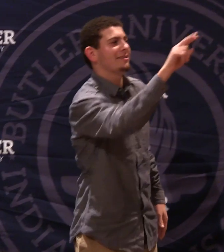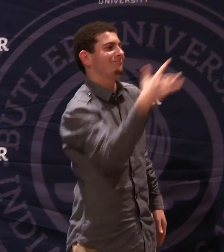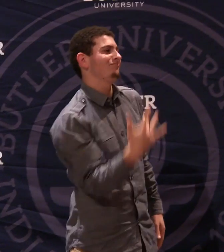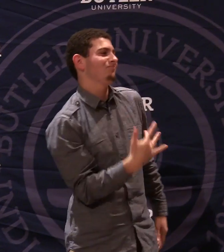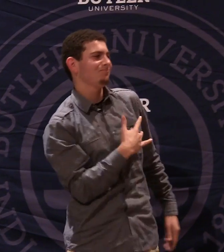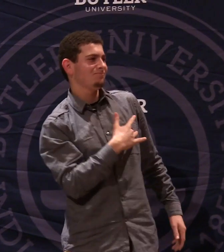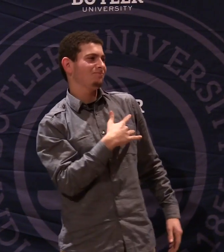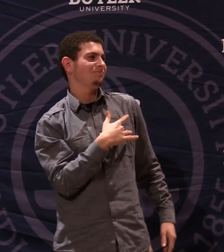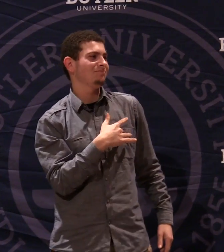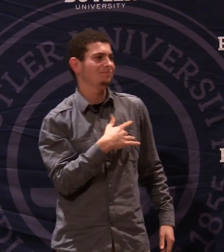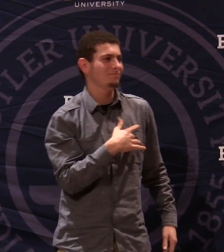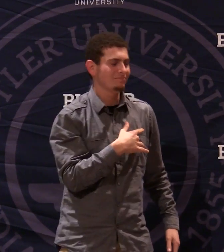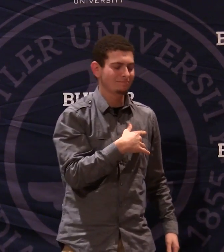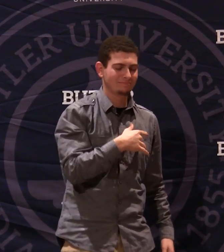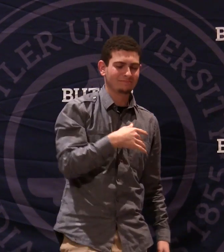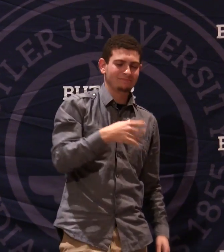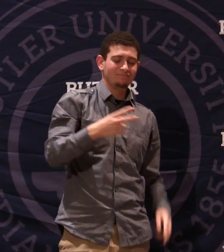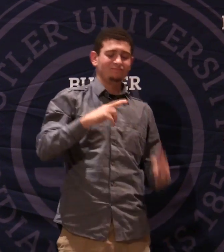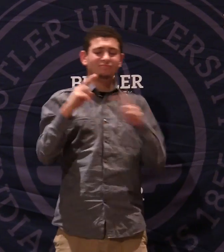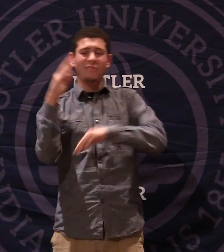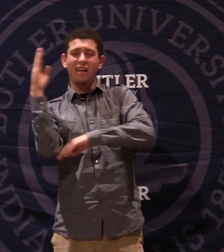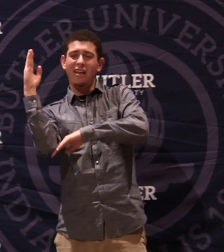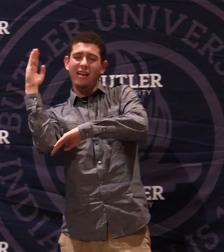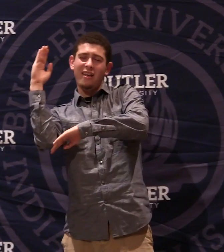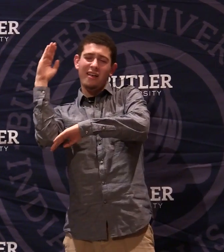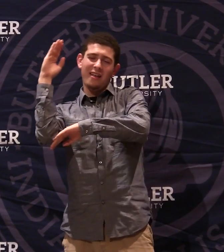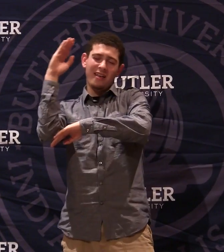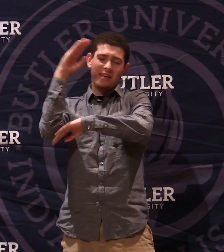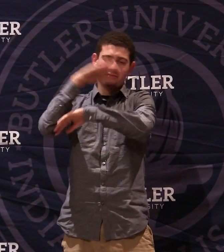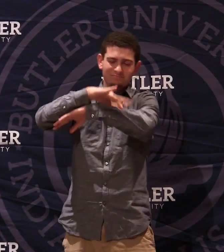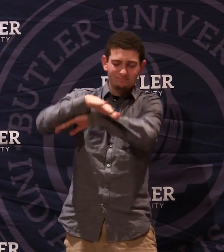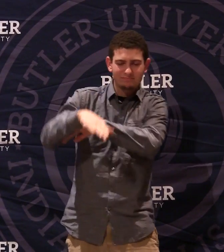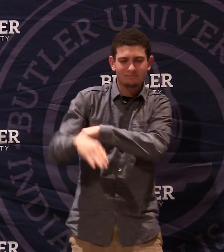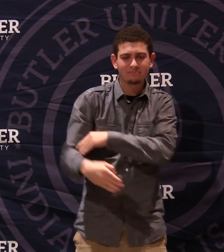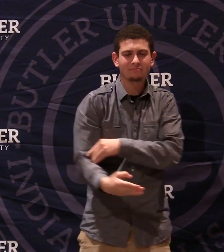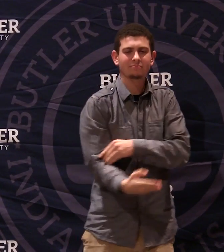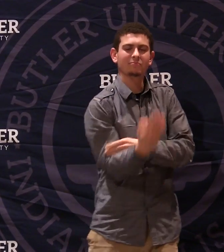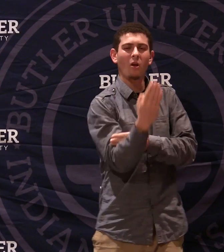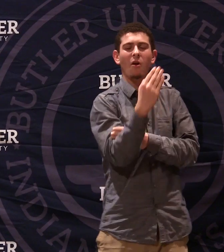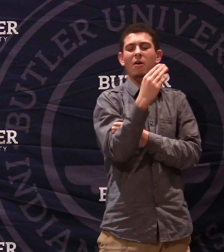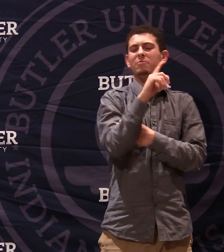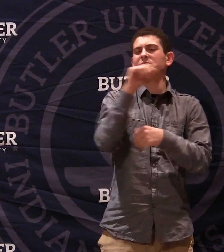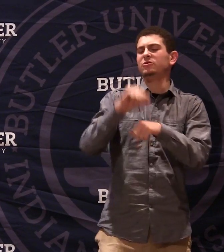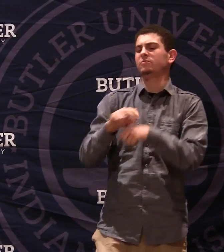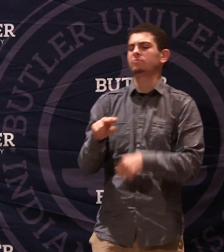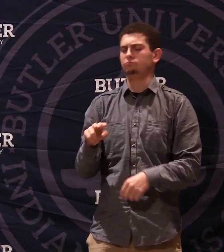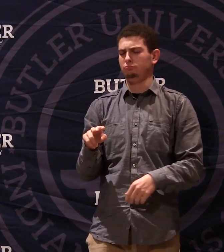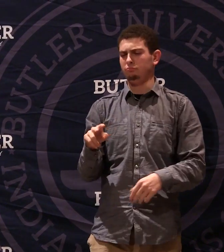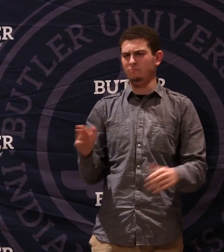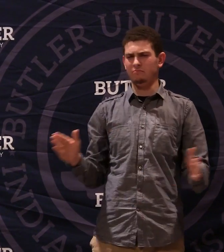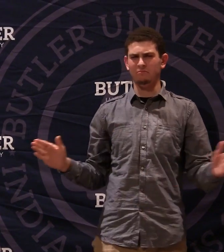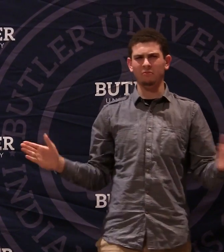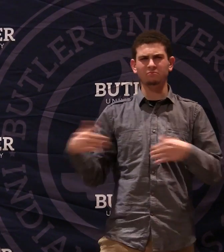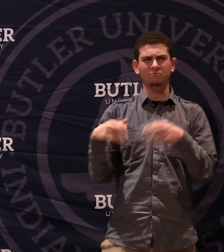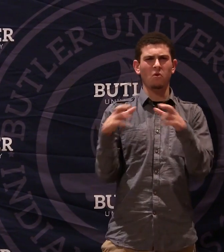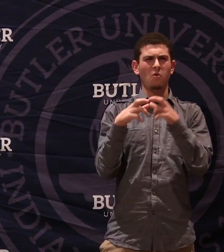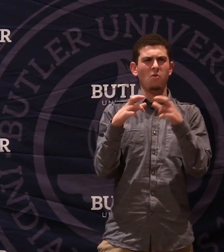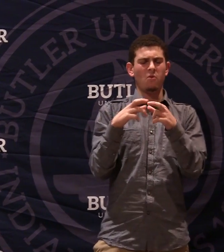leaves on his way. The barber feels good, he did a good deed. He works the rest of the day, goes home, comes back the